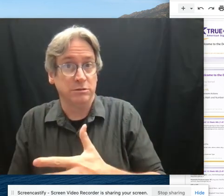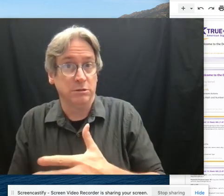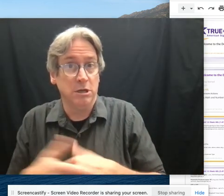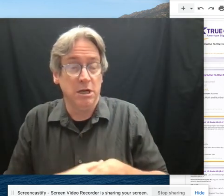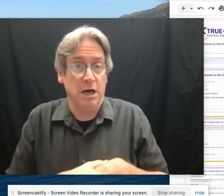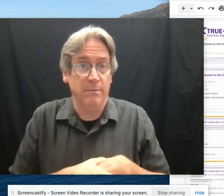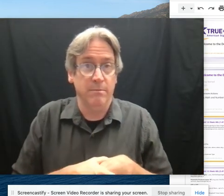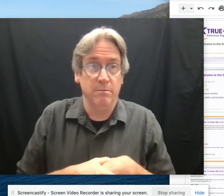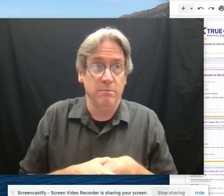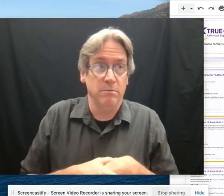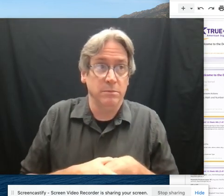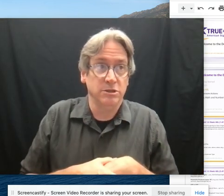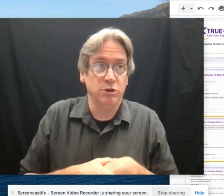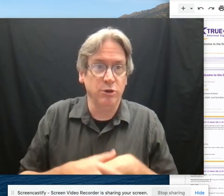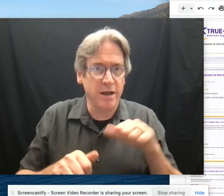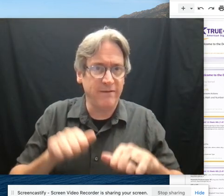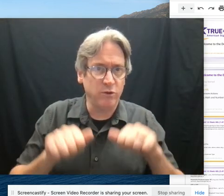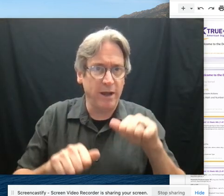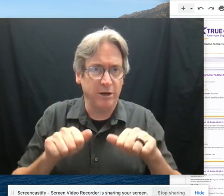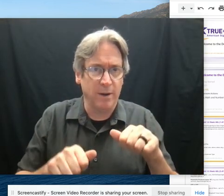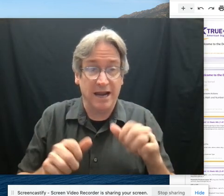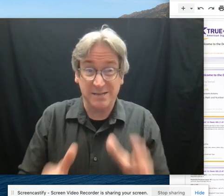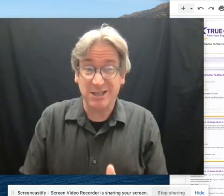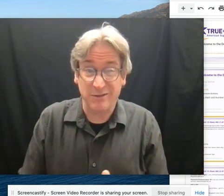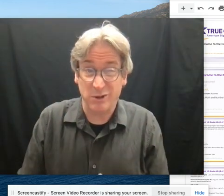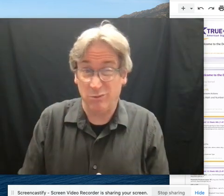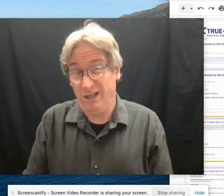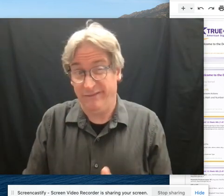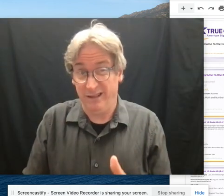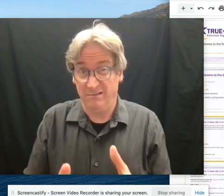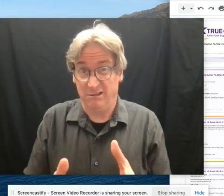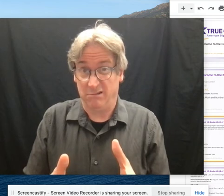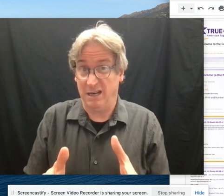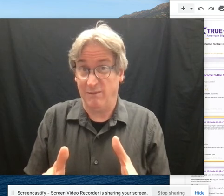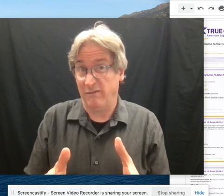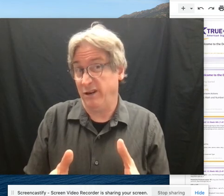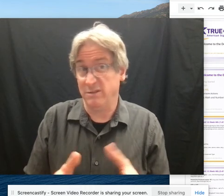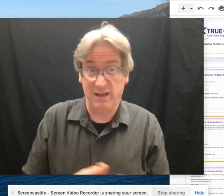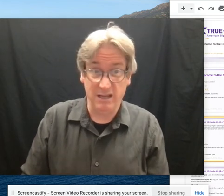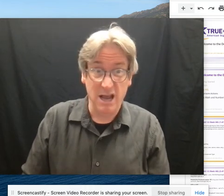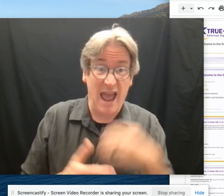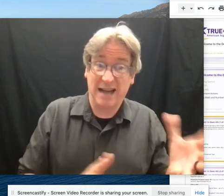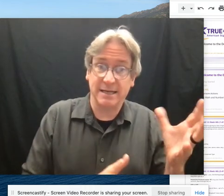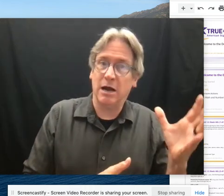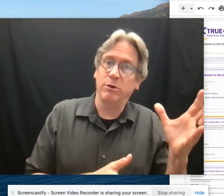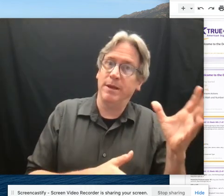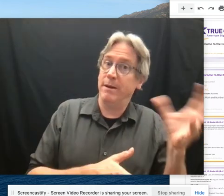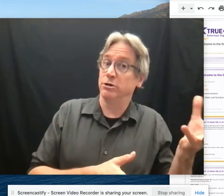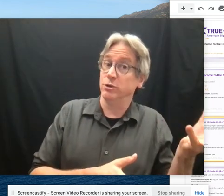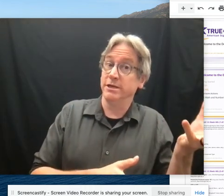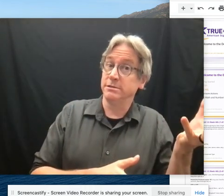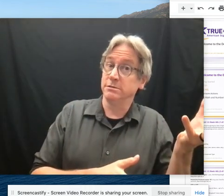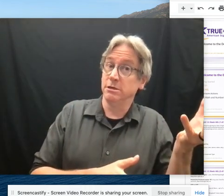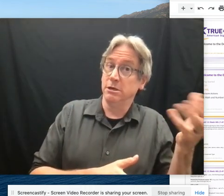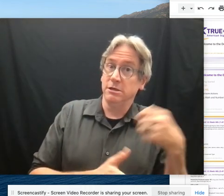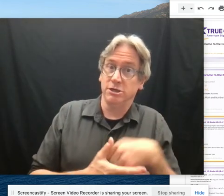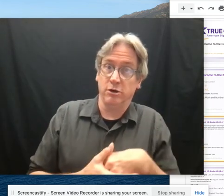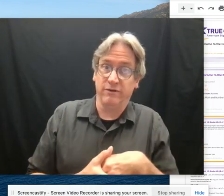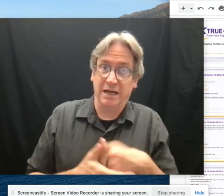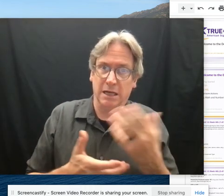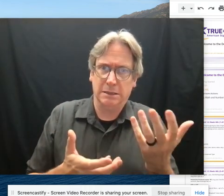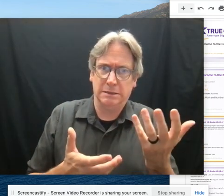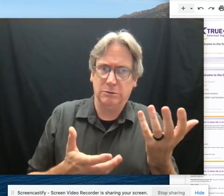out. So you kind of have to weigh it in your mind, especially if you don't really feel great about fingerspelling. Acting it out would be a better choice.